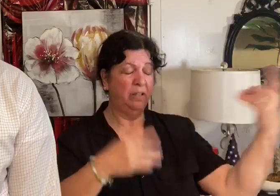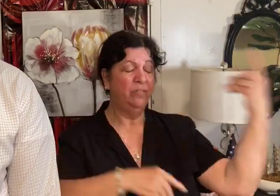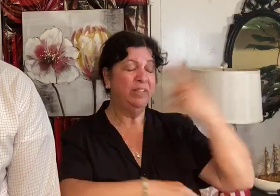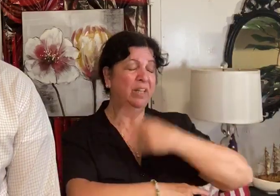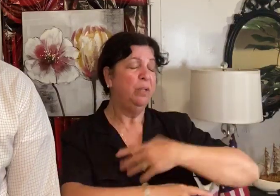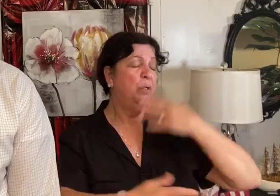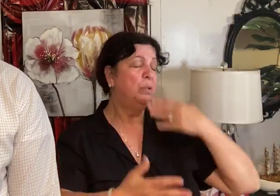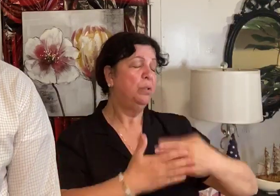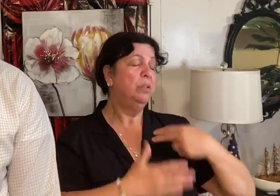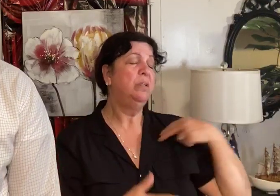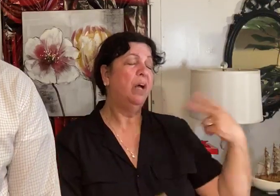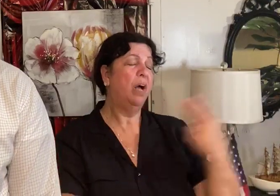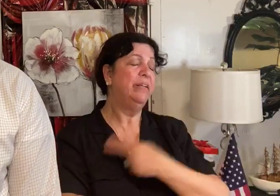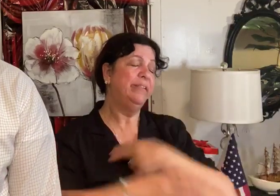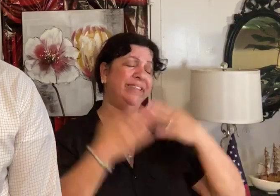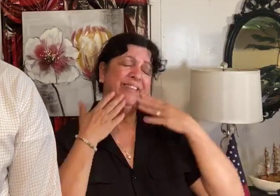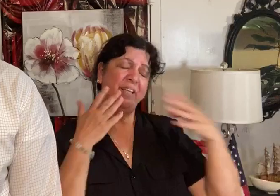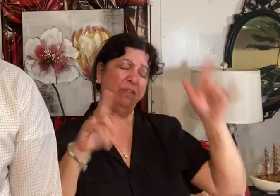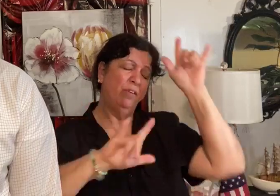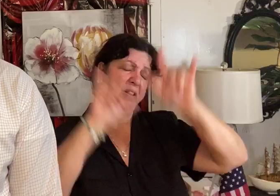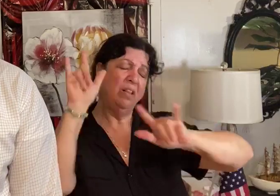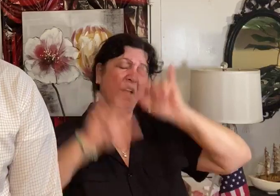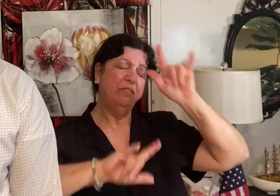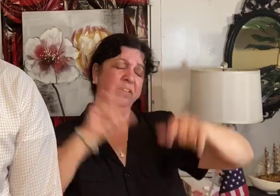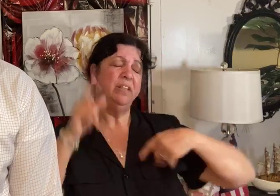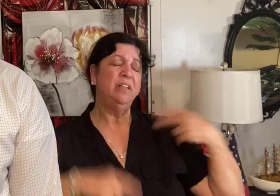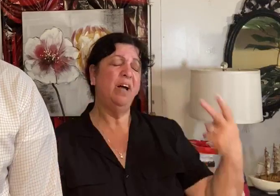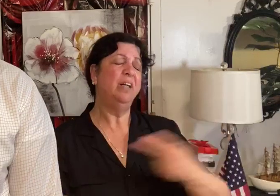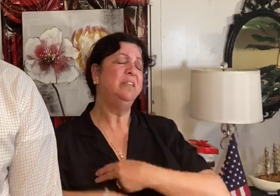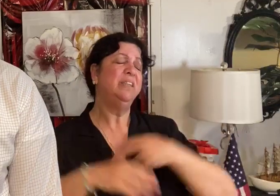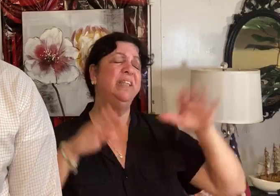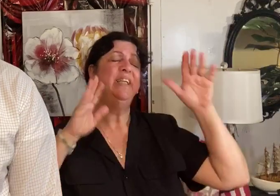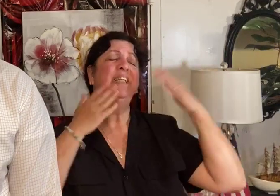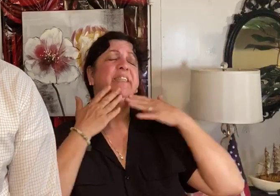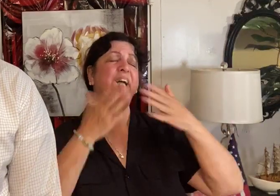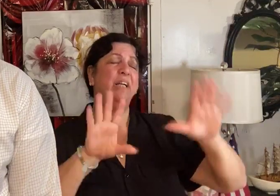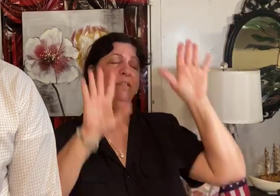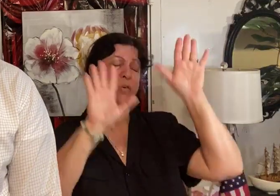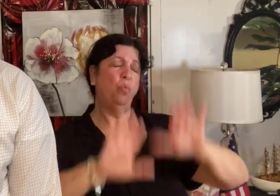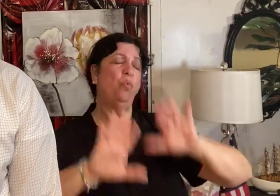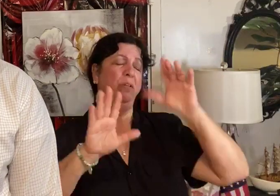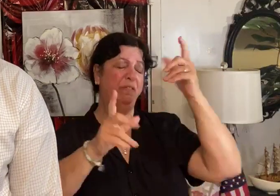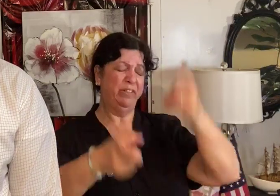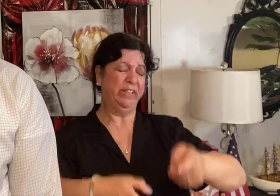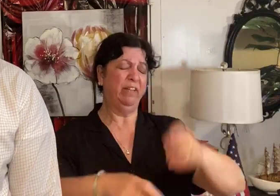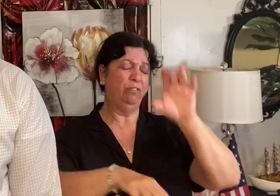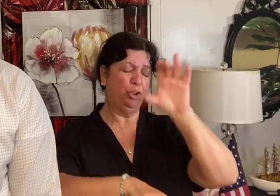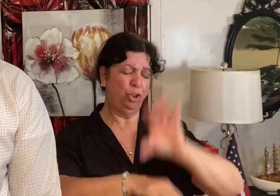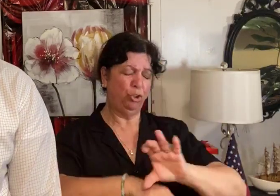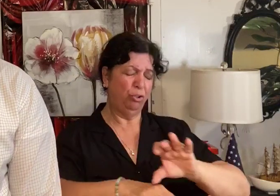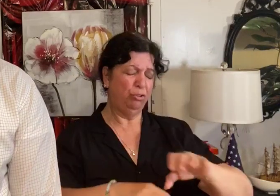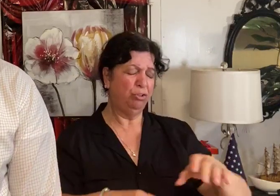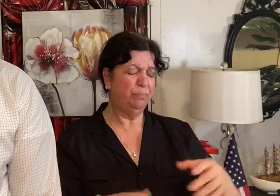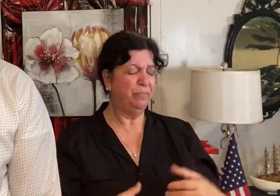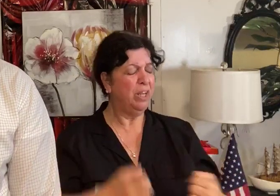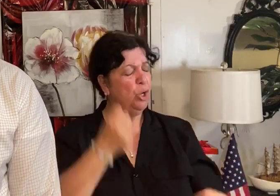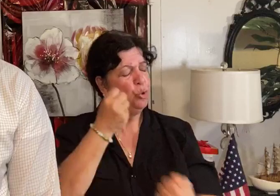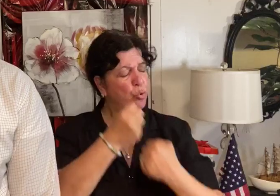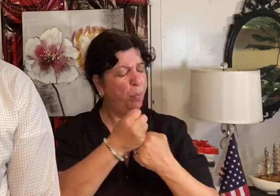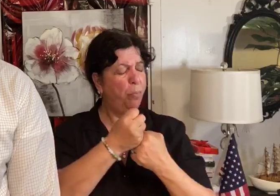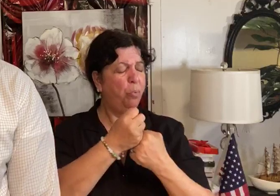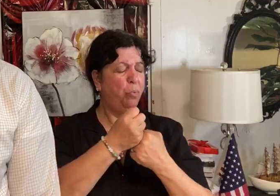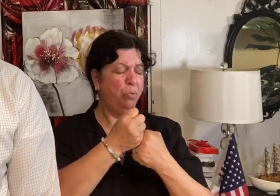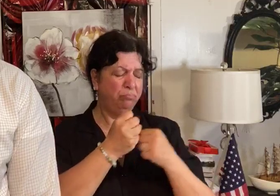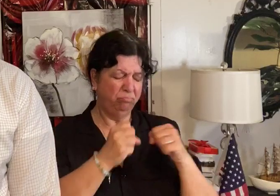your goodness. Thank you for all that you've done. Thank you for loving us. Thank you for this wonderful gift, the church, the pillar of